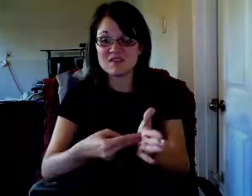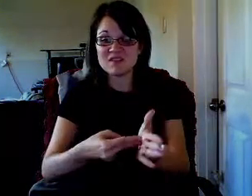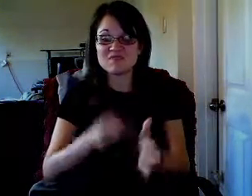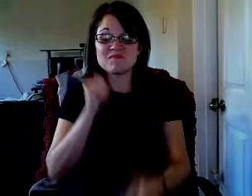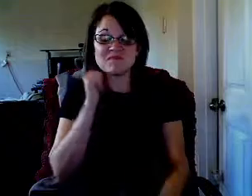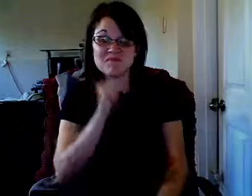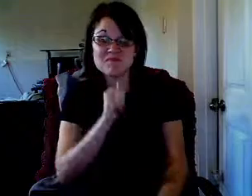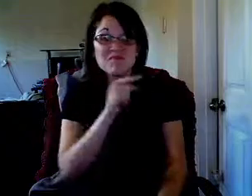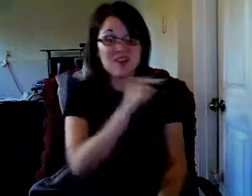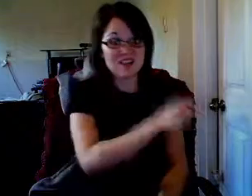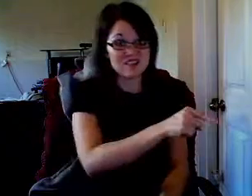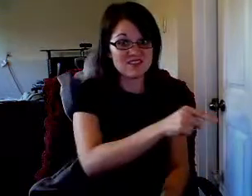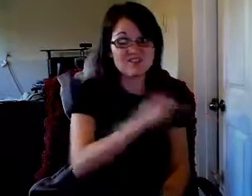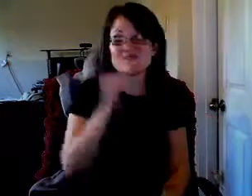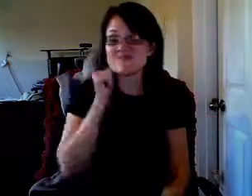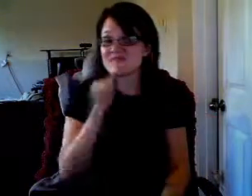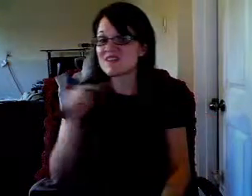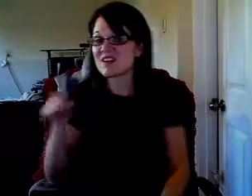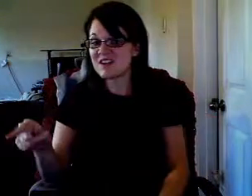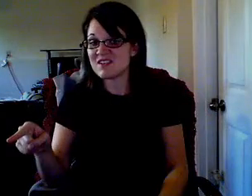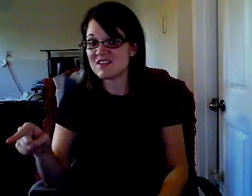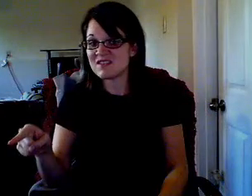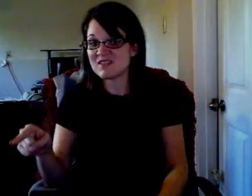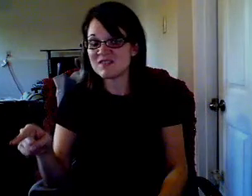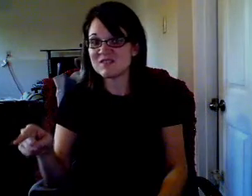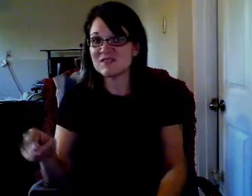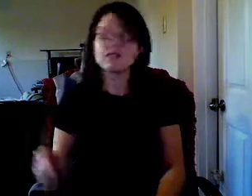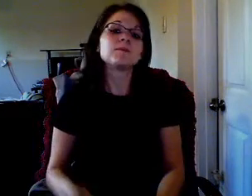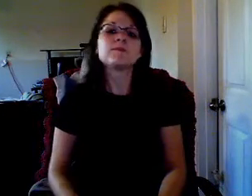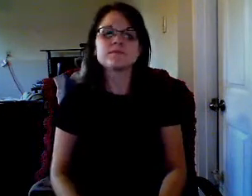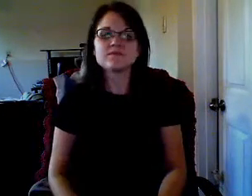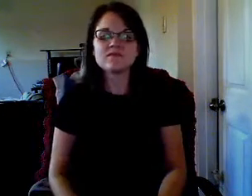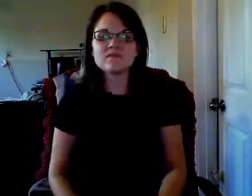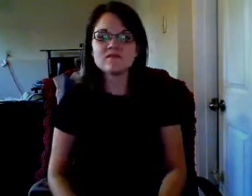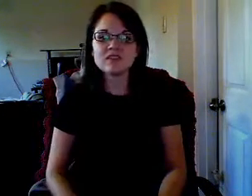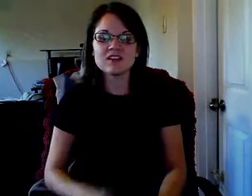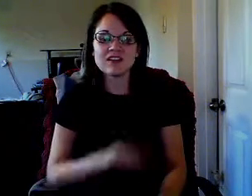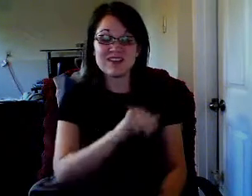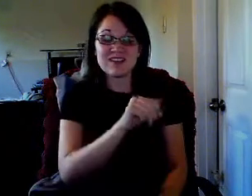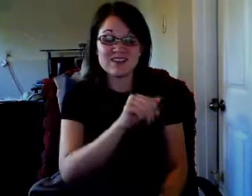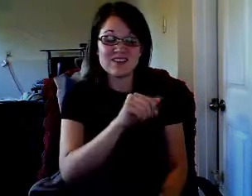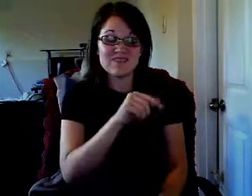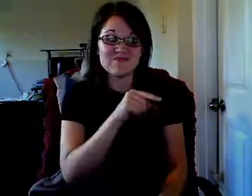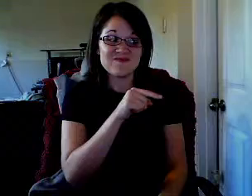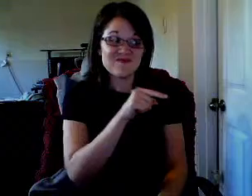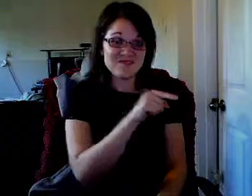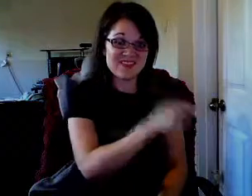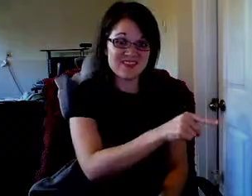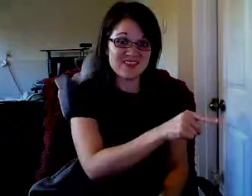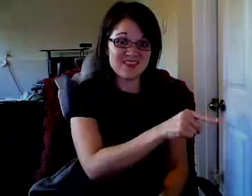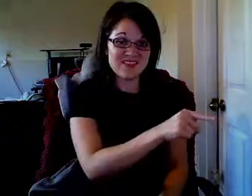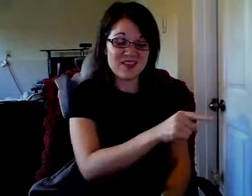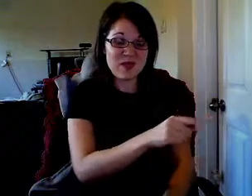neither acidic nor alkaline. Very strong acids will burn if they touch your skin and can even destroy